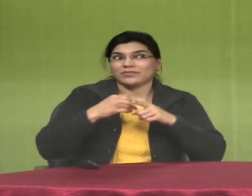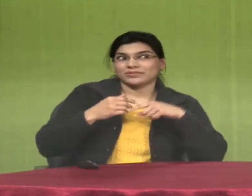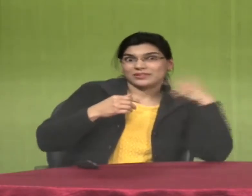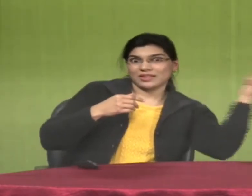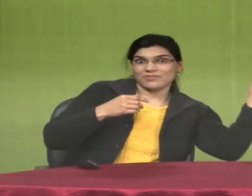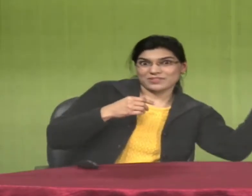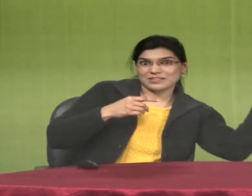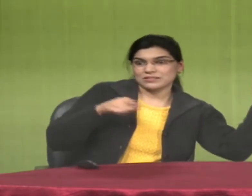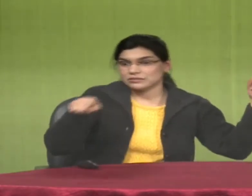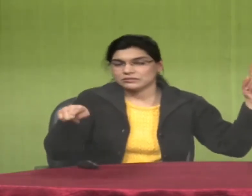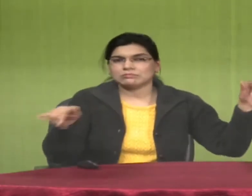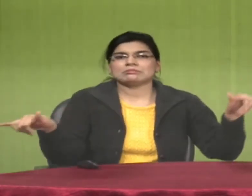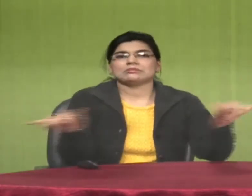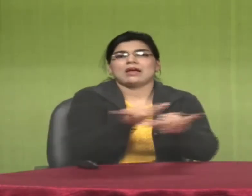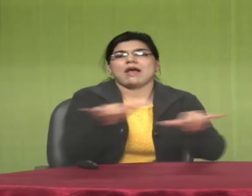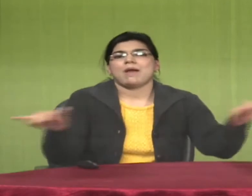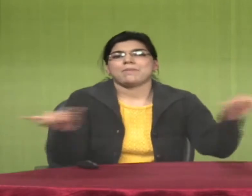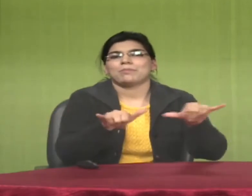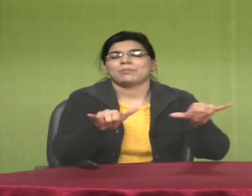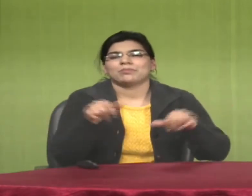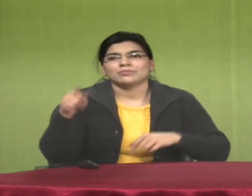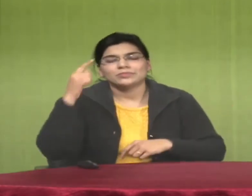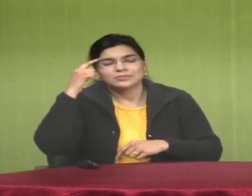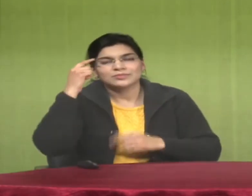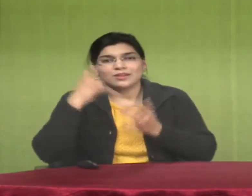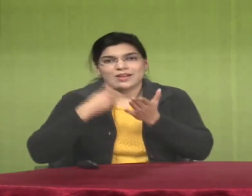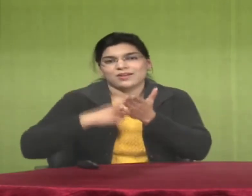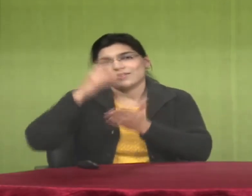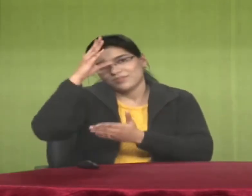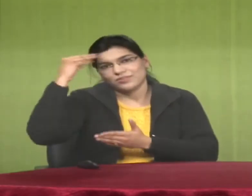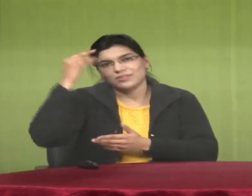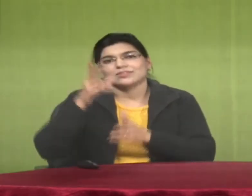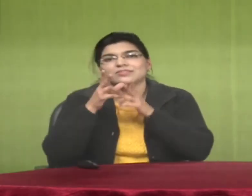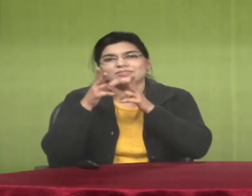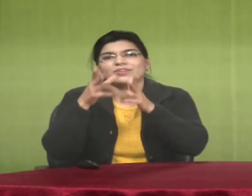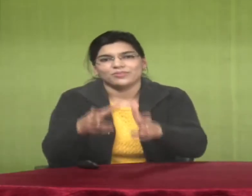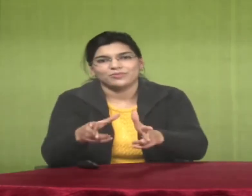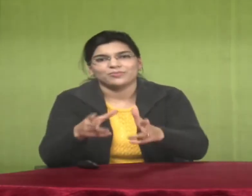traveled. The as for that refers to the path being less worn.